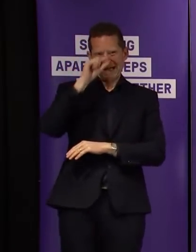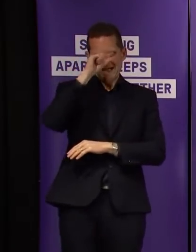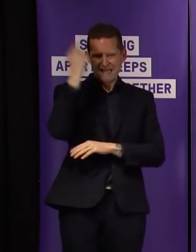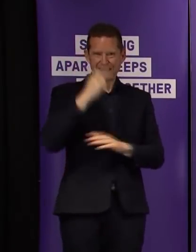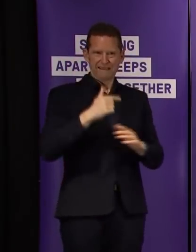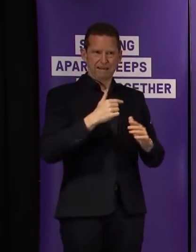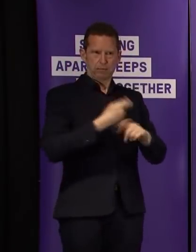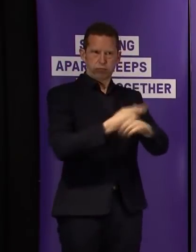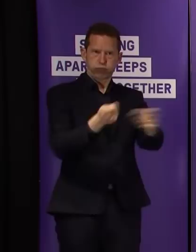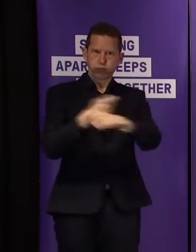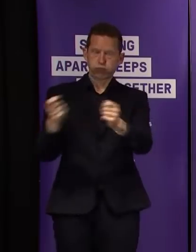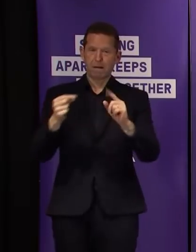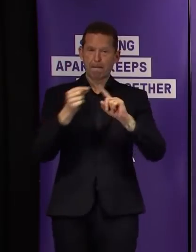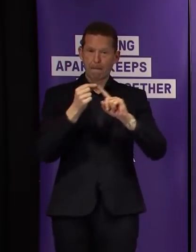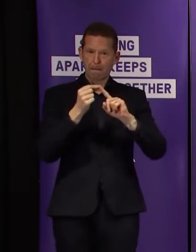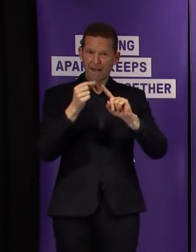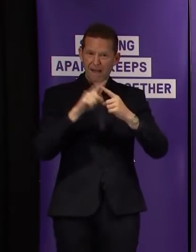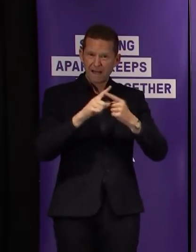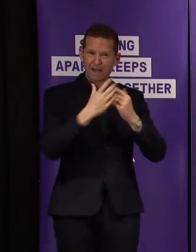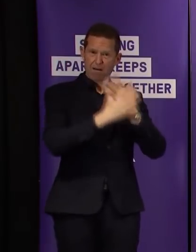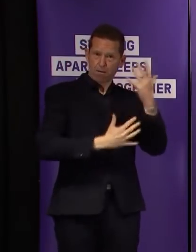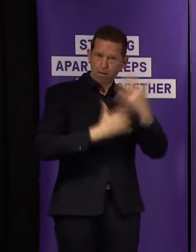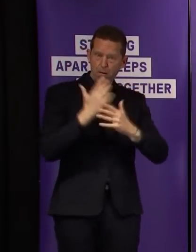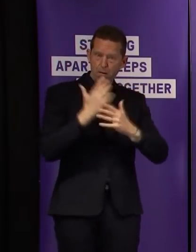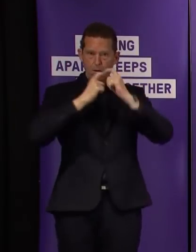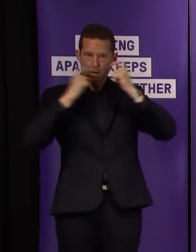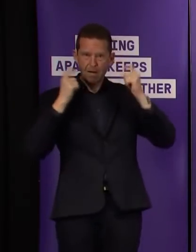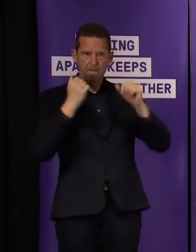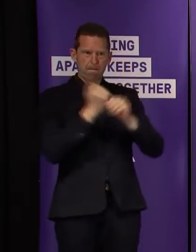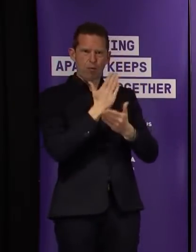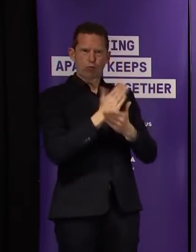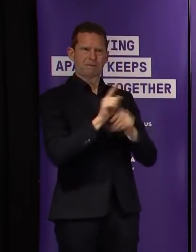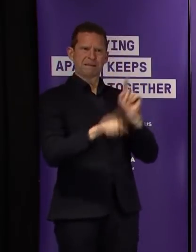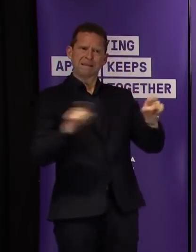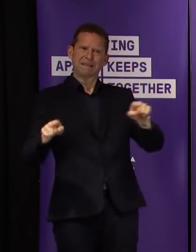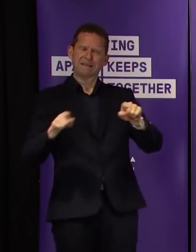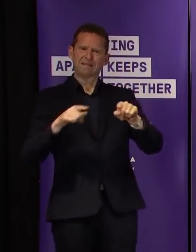PPE and practices in hospitals that are as safe as they can possibly